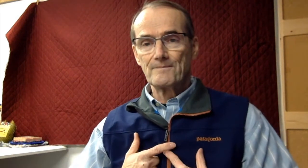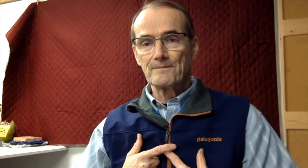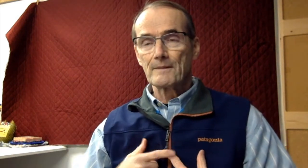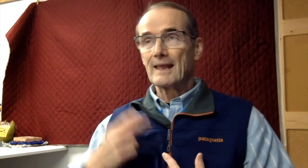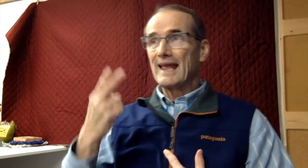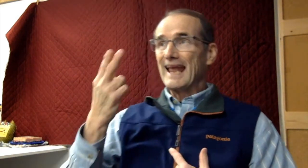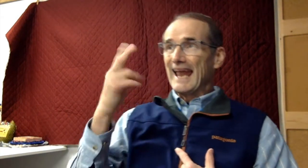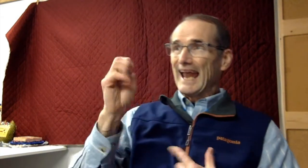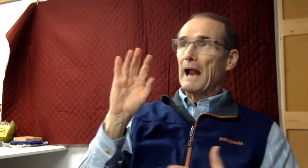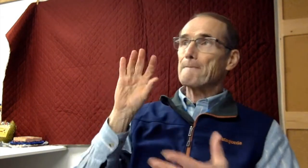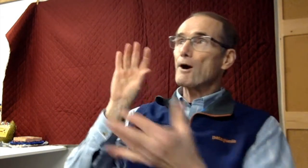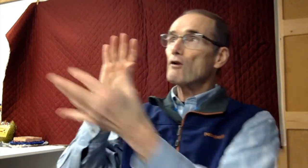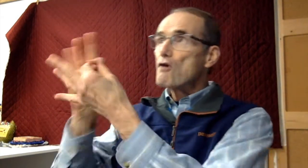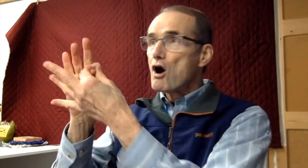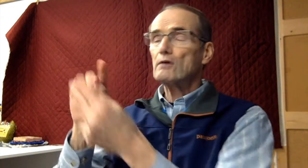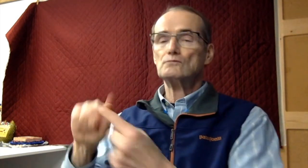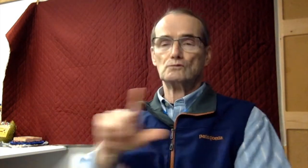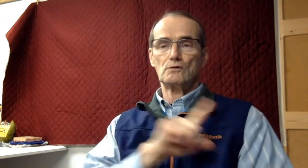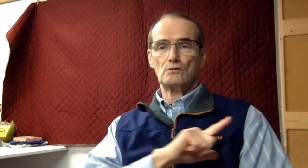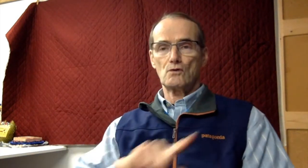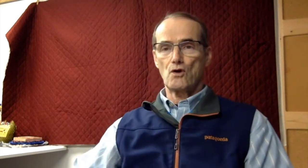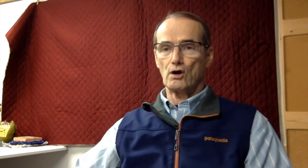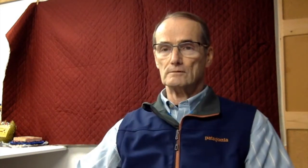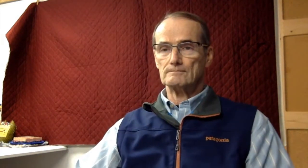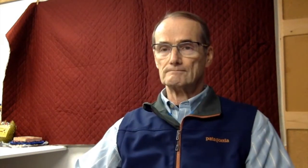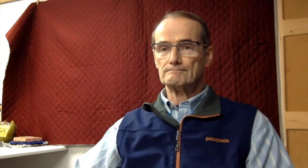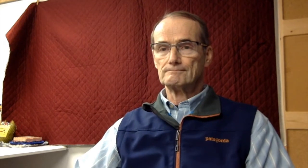he shall be dedicated to the Lord."